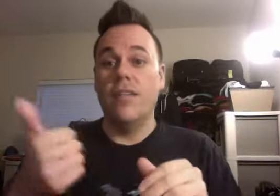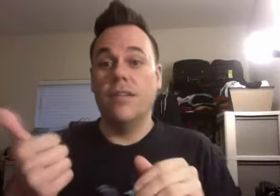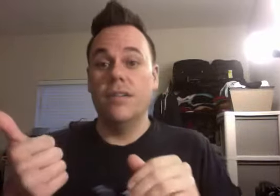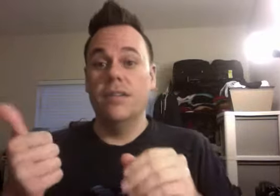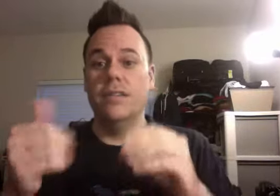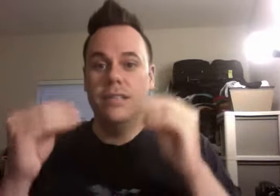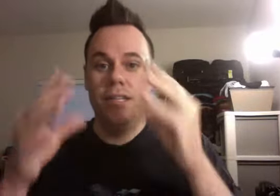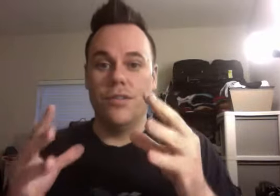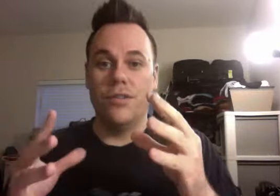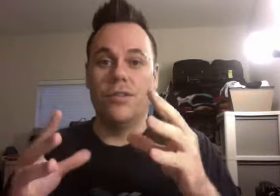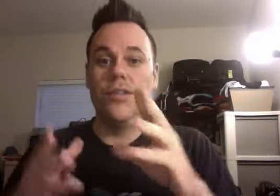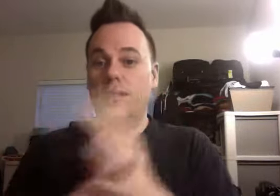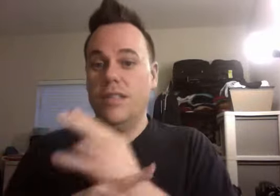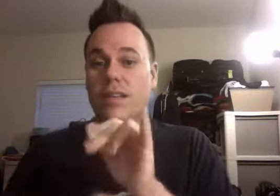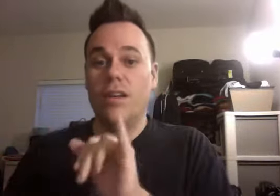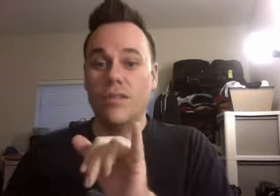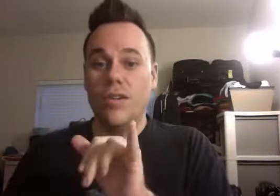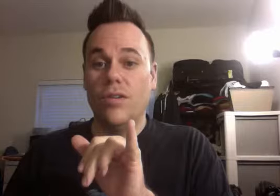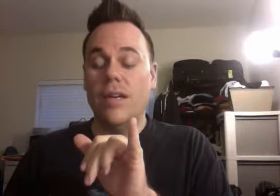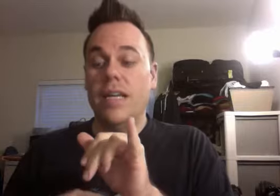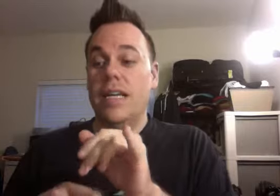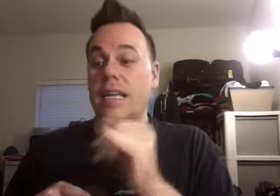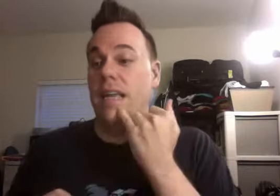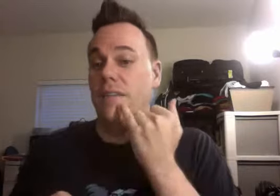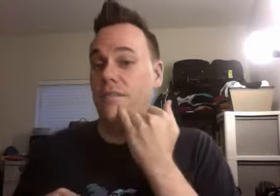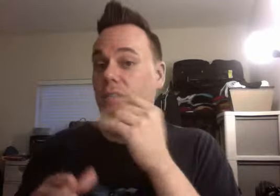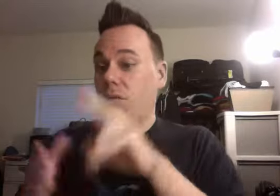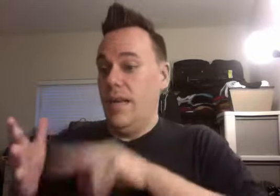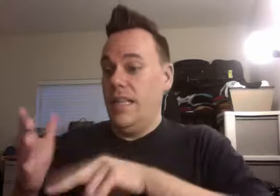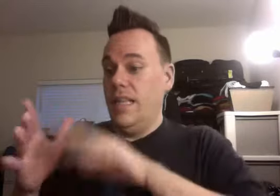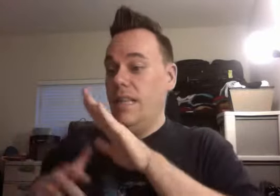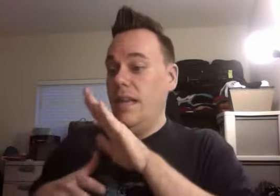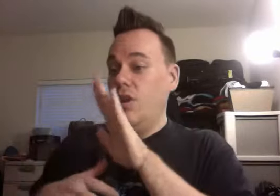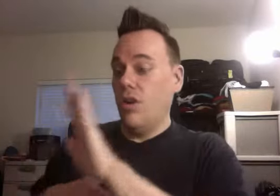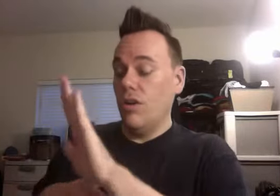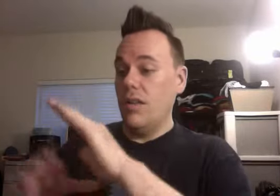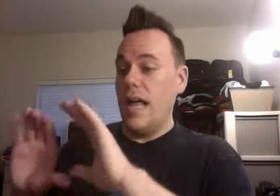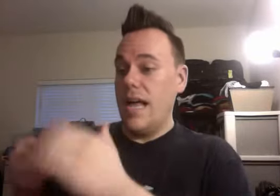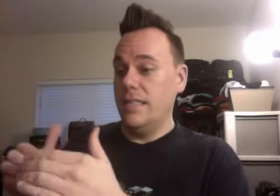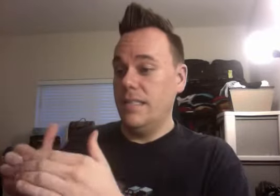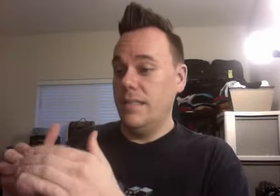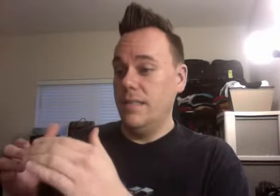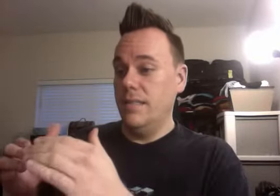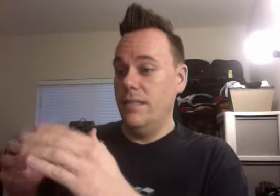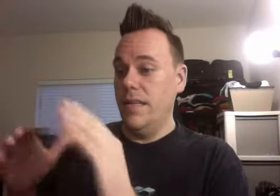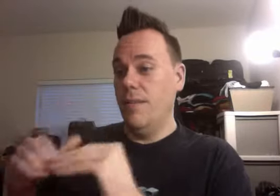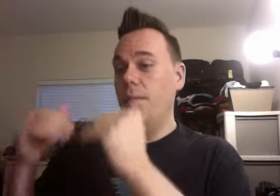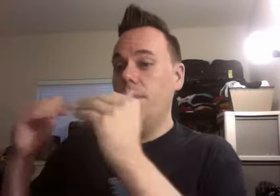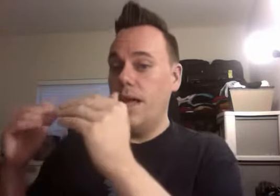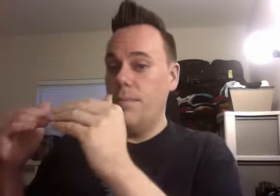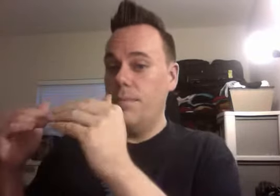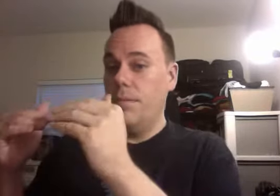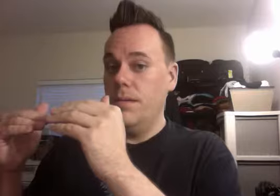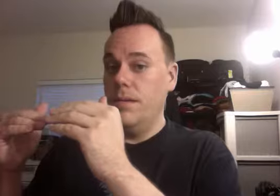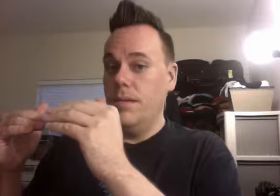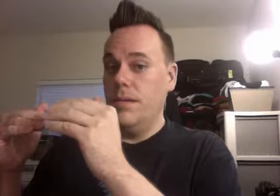other teacher uses it also. If they're reading in her class and they bump up,